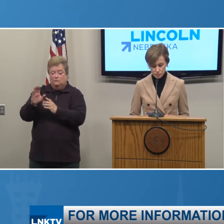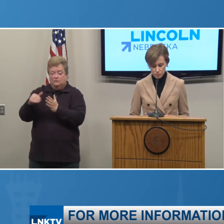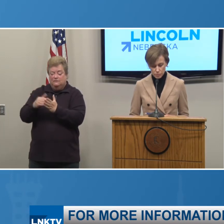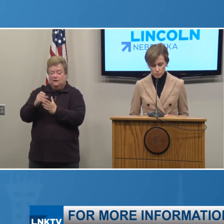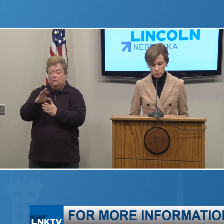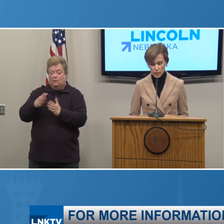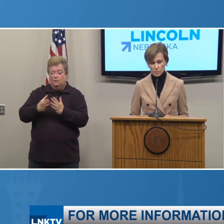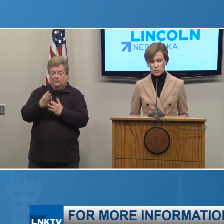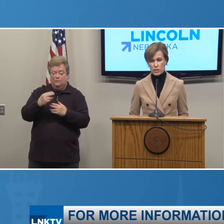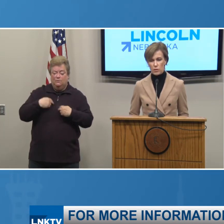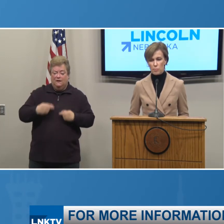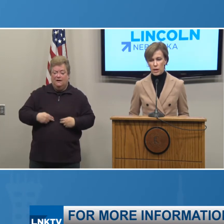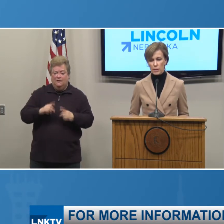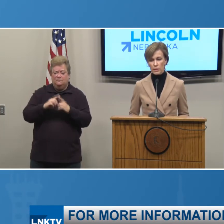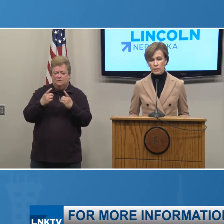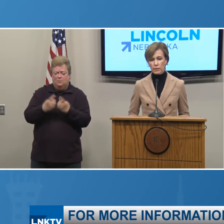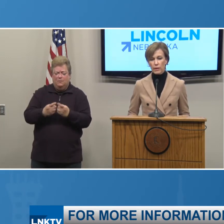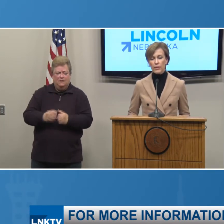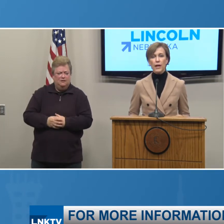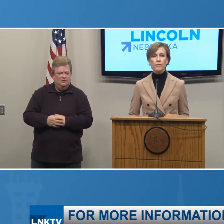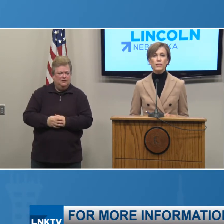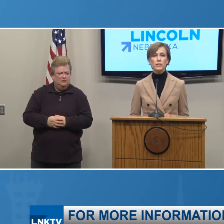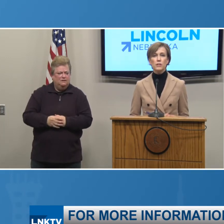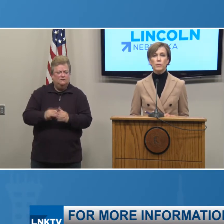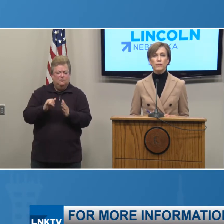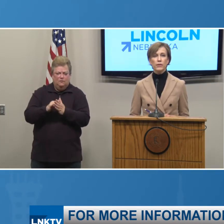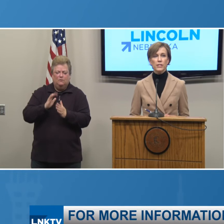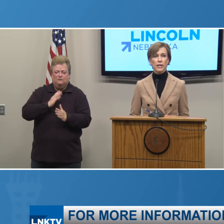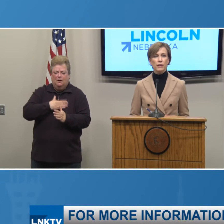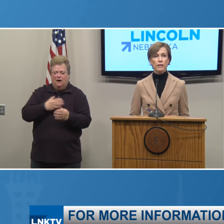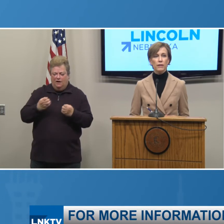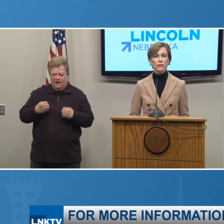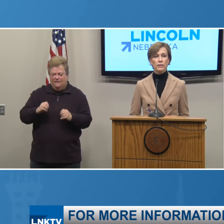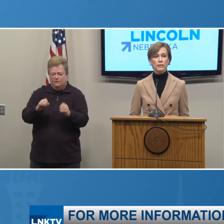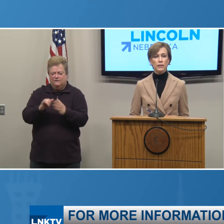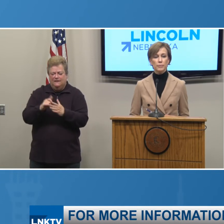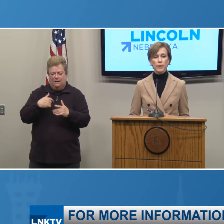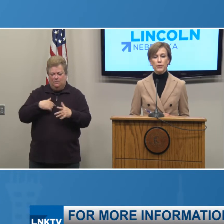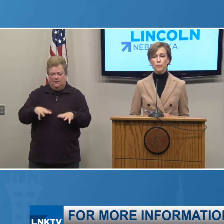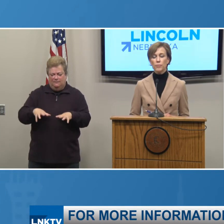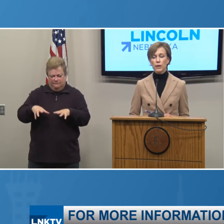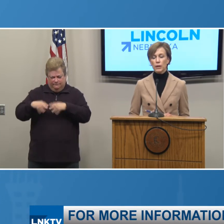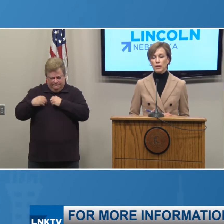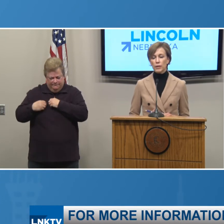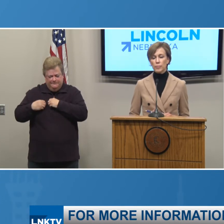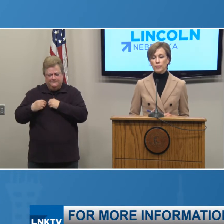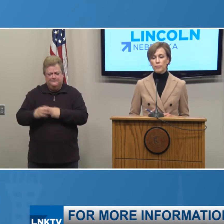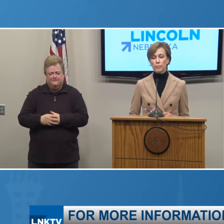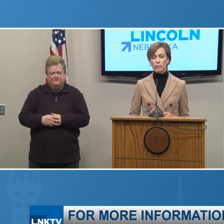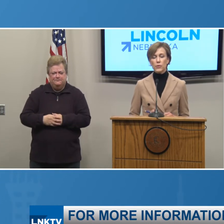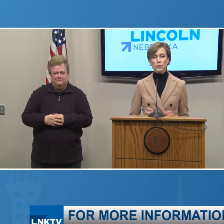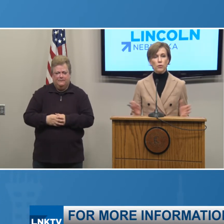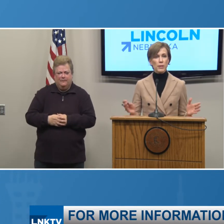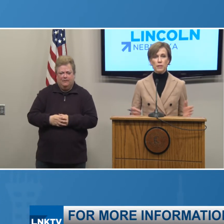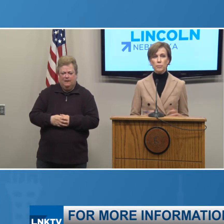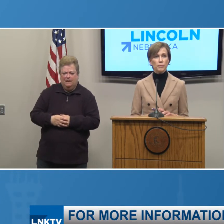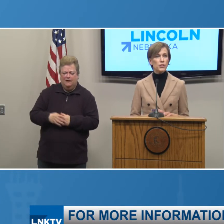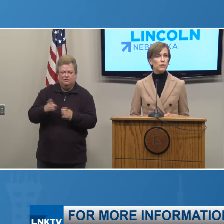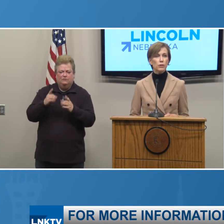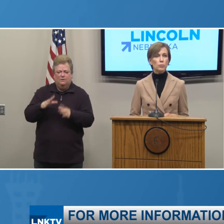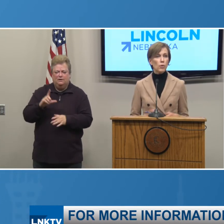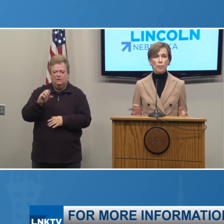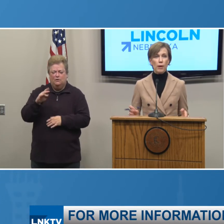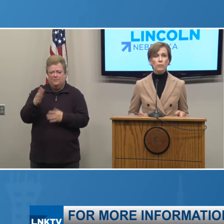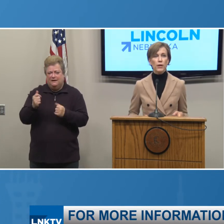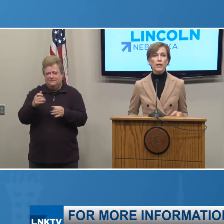department. So these are among the efforts that we have undertaken, and I know Director Lopez could probably